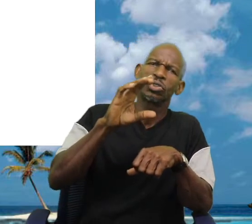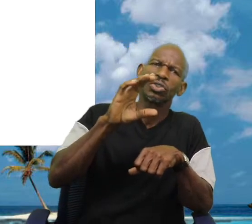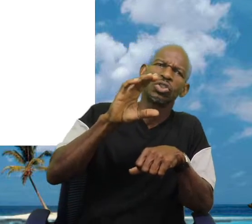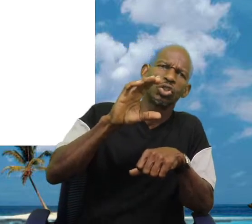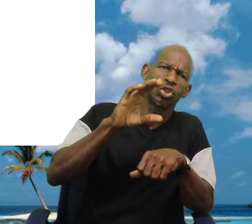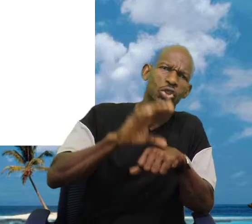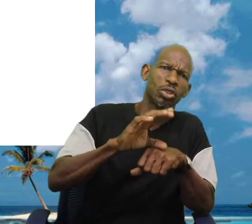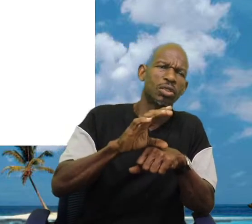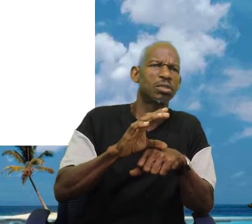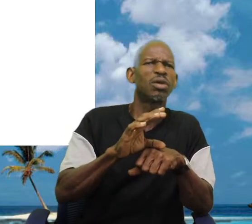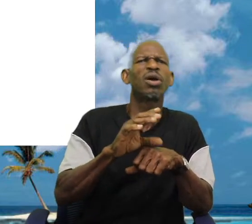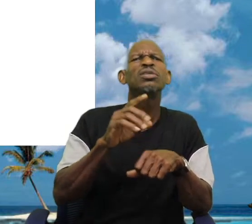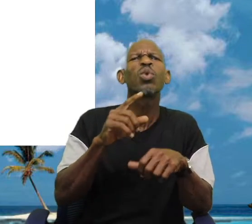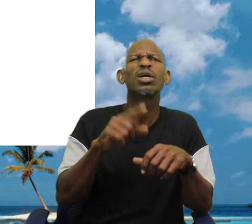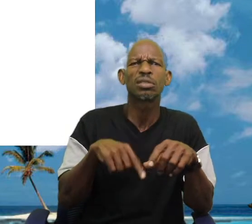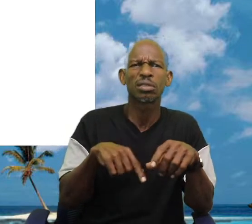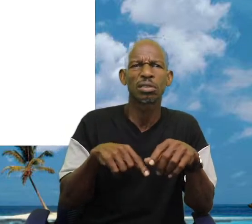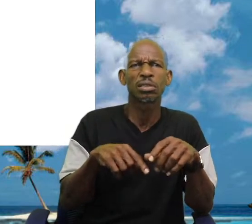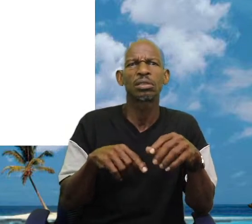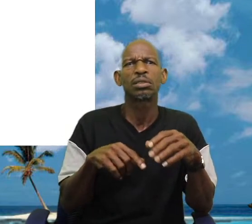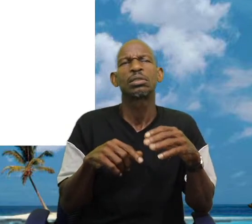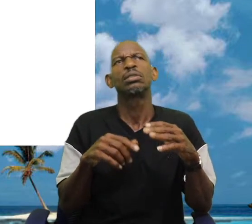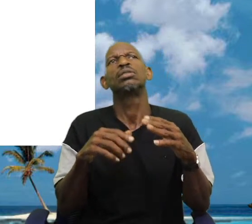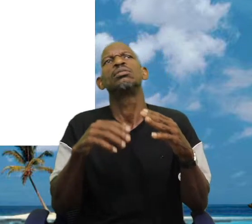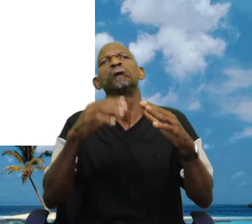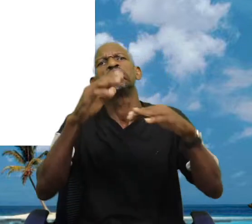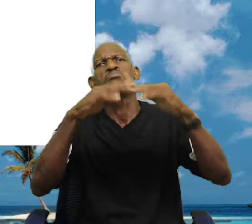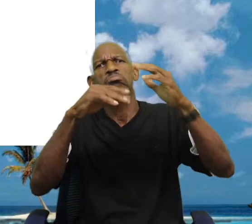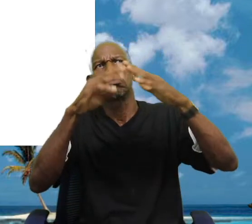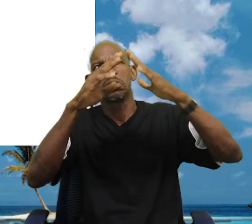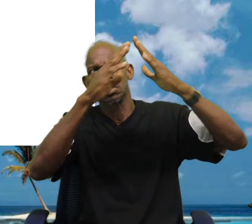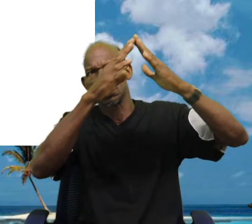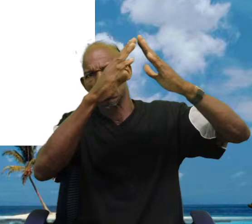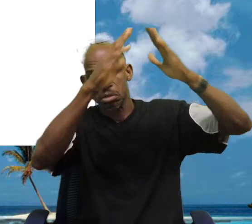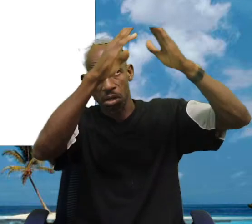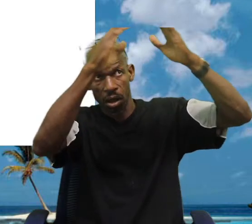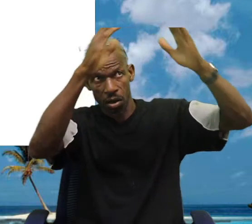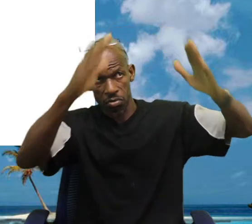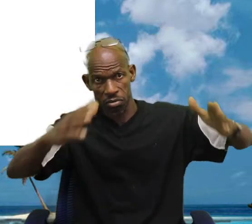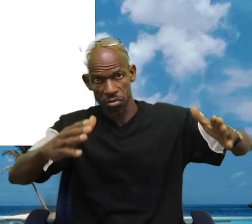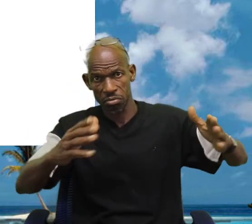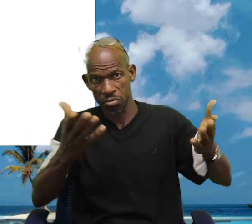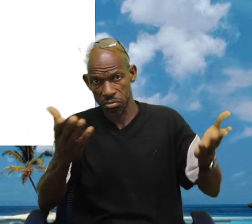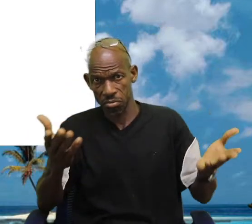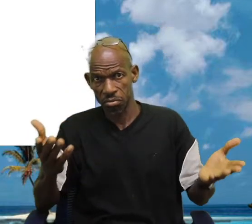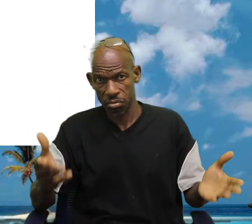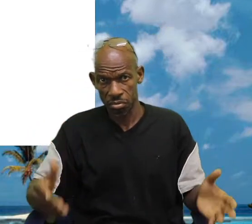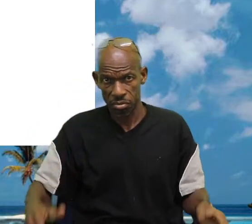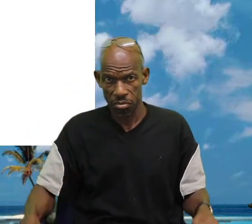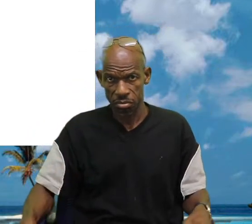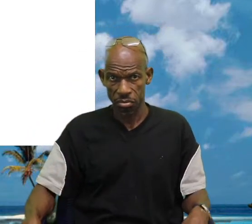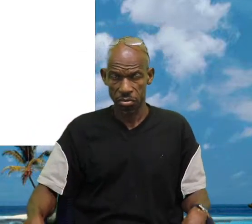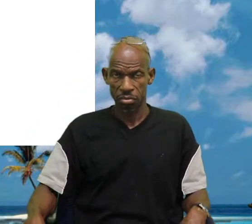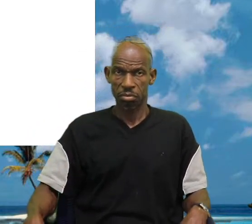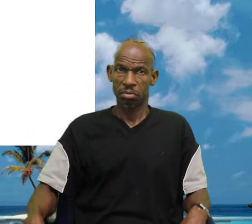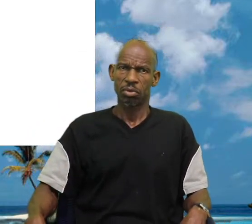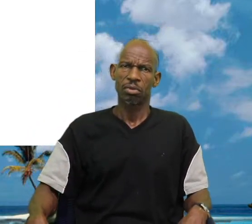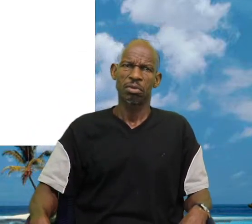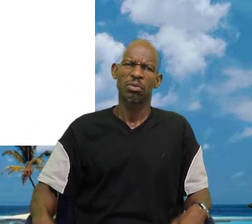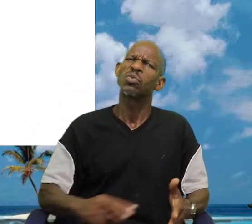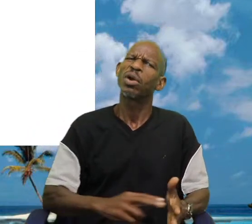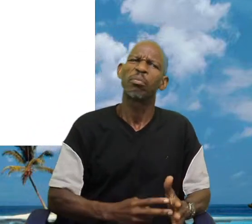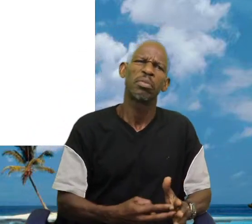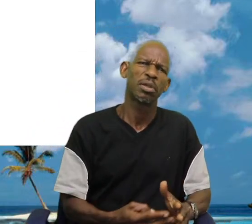a building, is a place, is a noun. We are changing this meaning in English